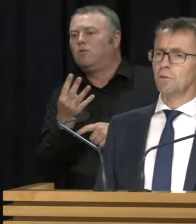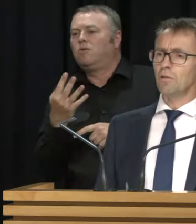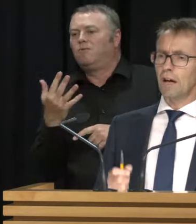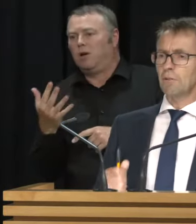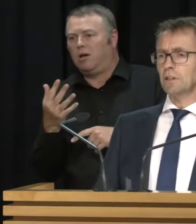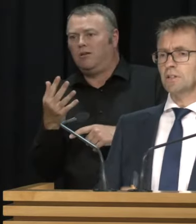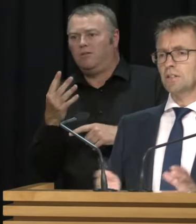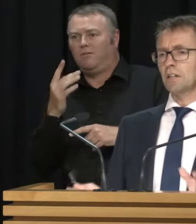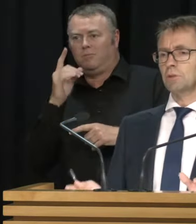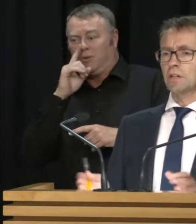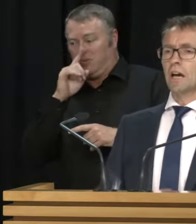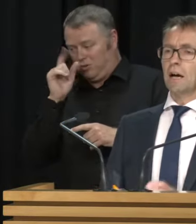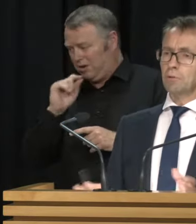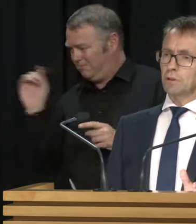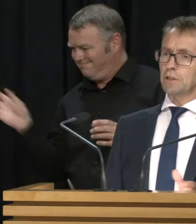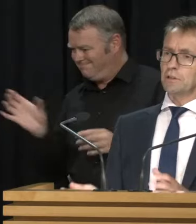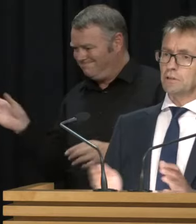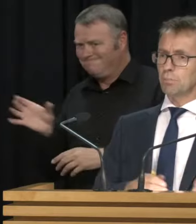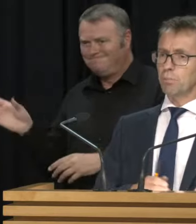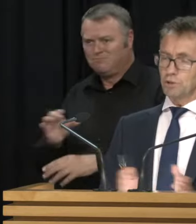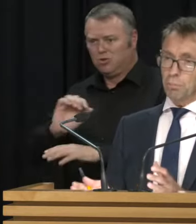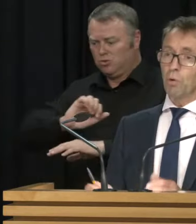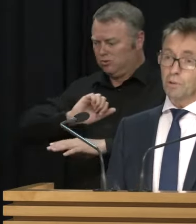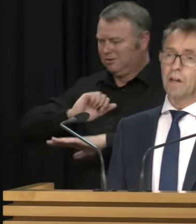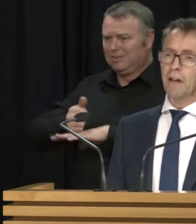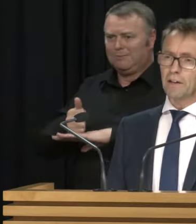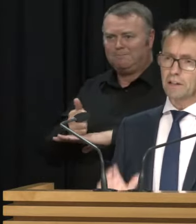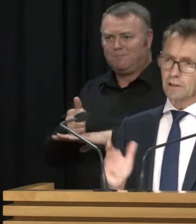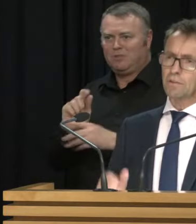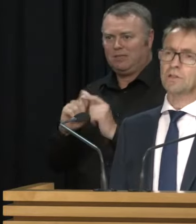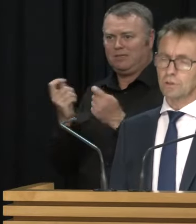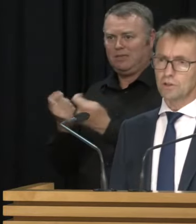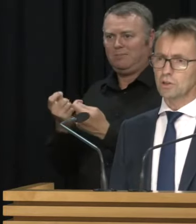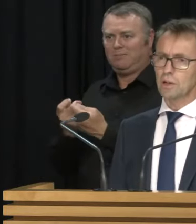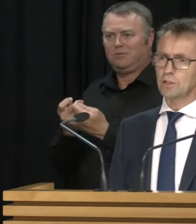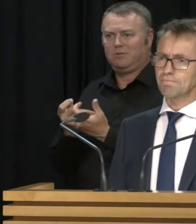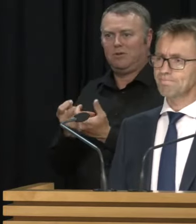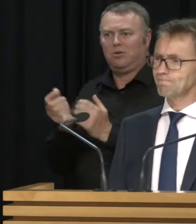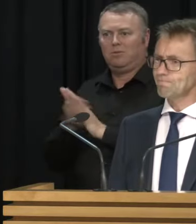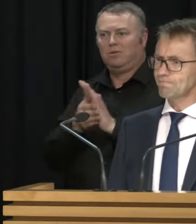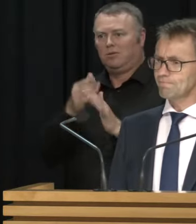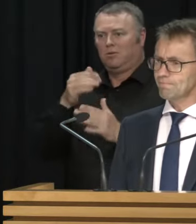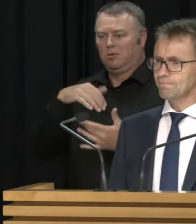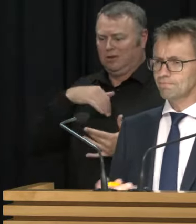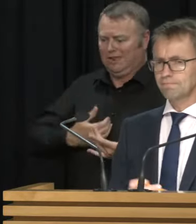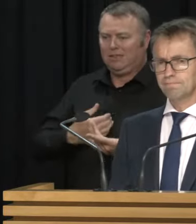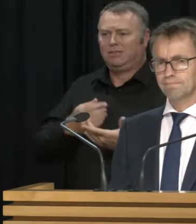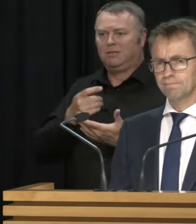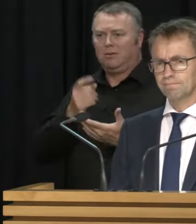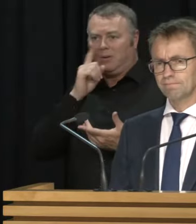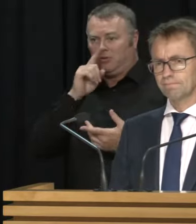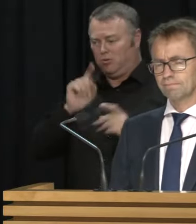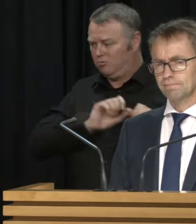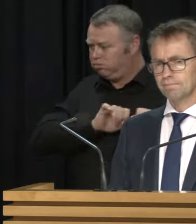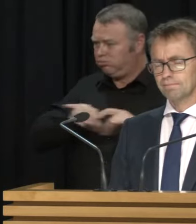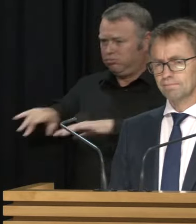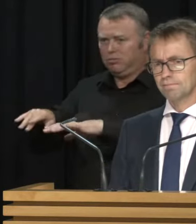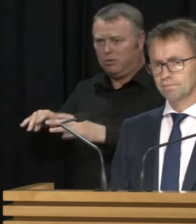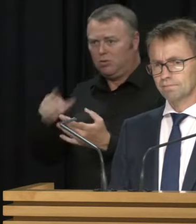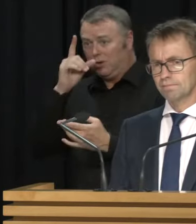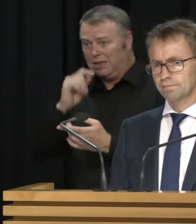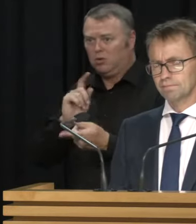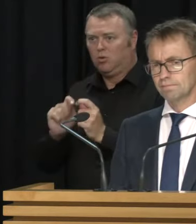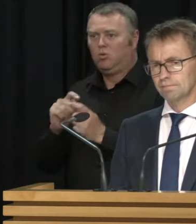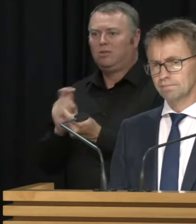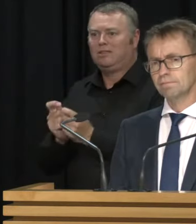the value of having these teams able to be deployed where they're needed in this sort of situation. Okay, we'll do a couple more questions. We had one down here in the front. With this new